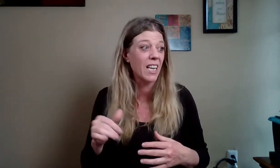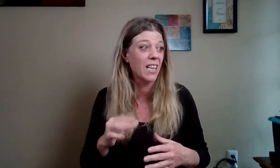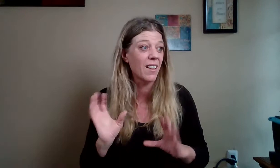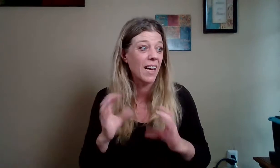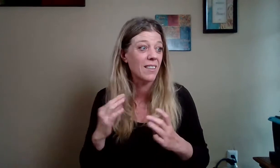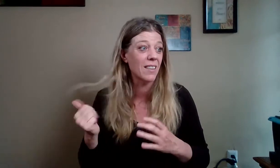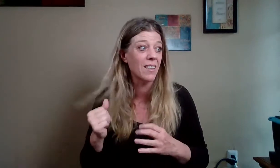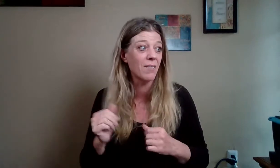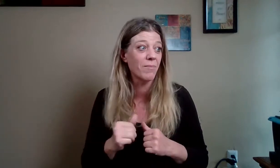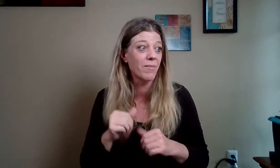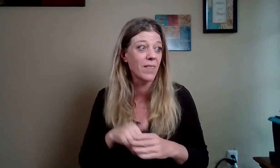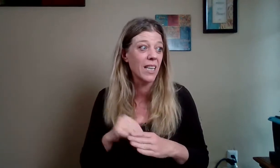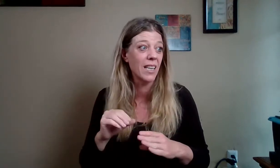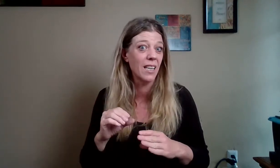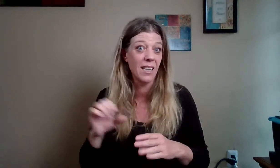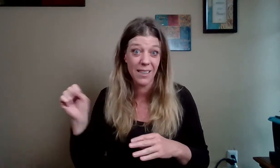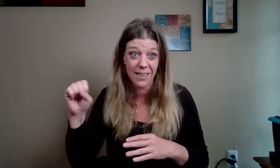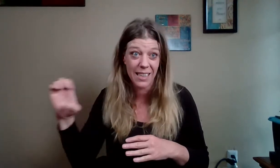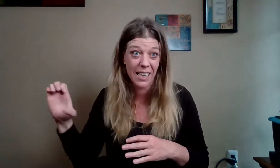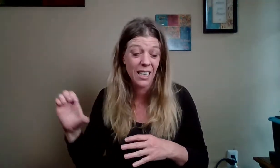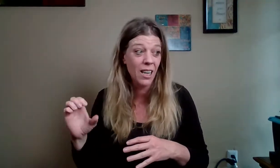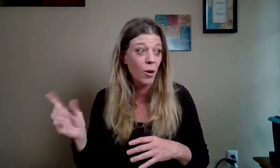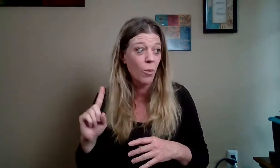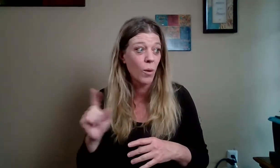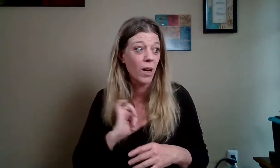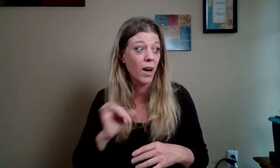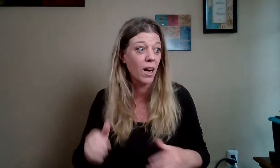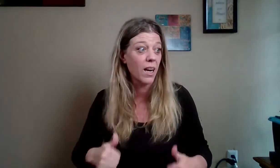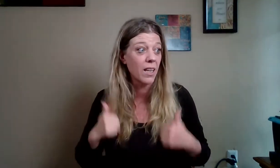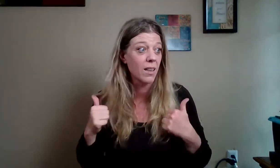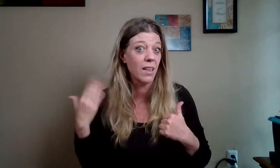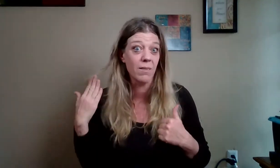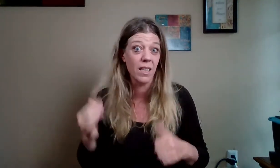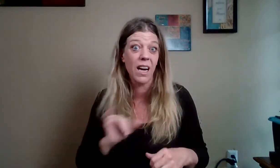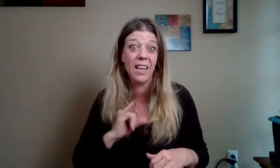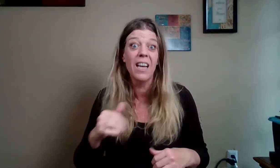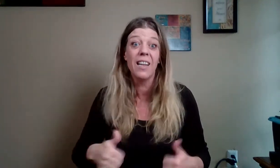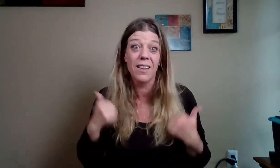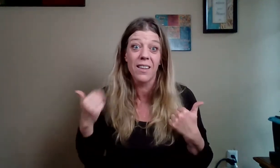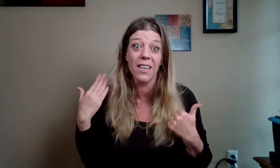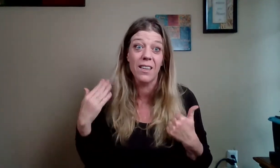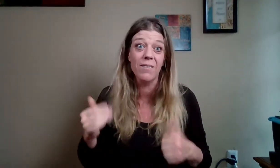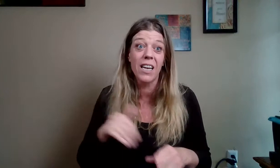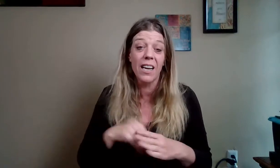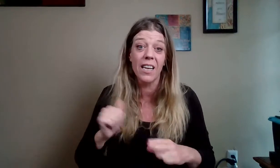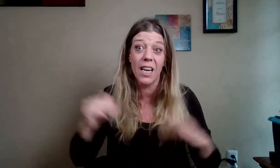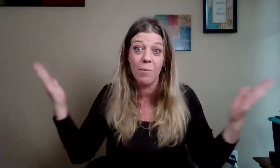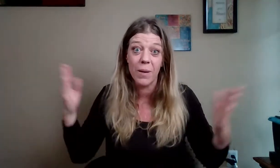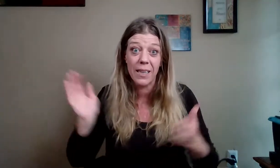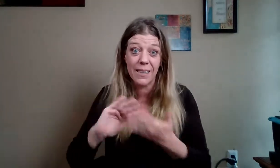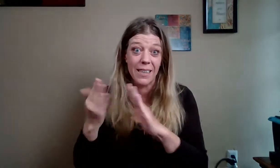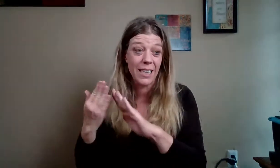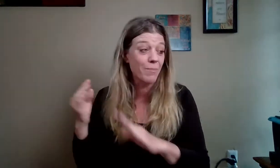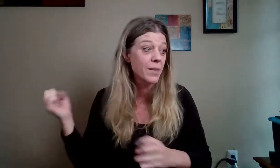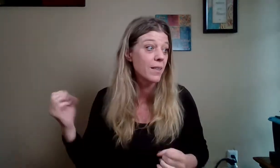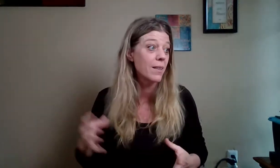any classes in C where I lived, and I live in a big city.